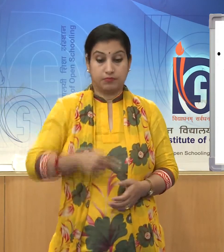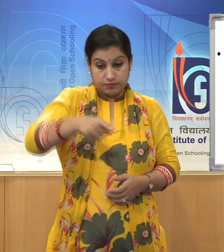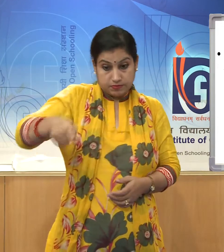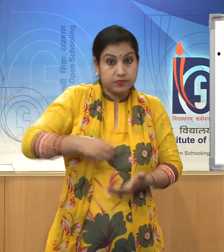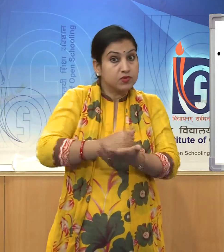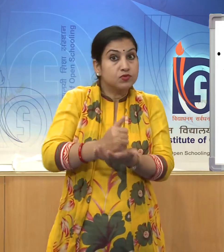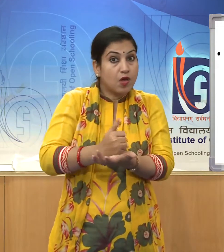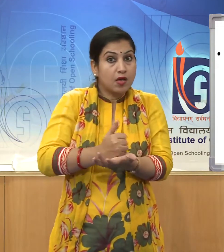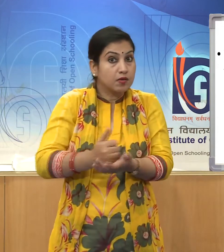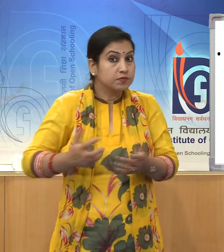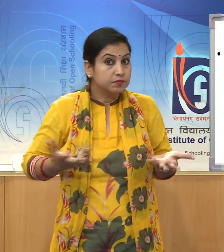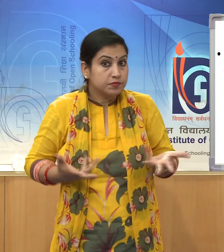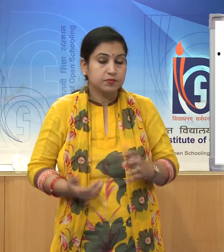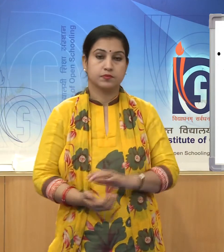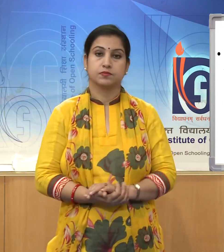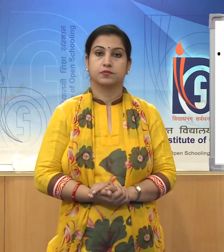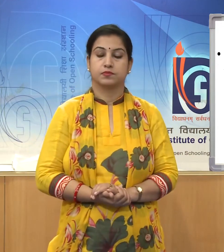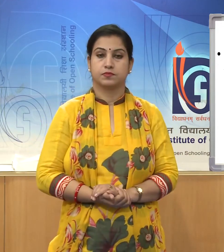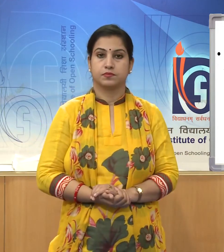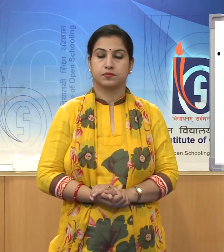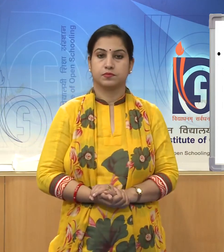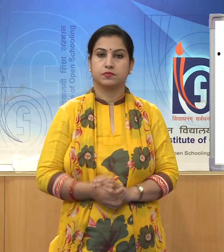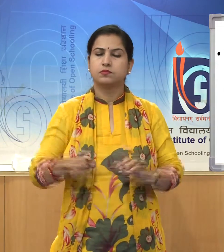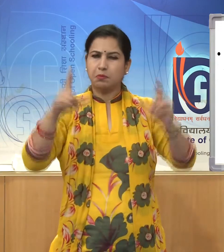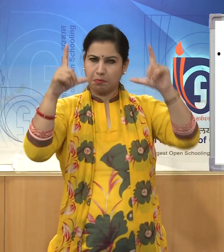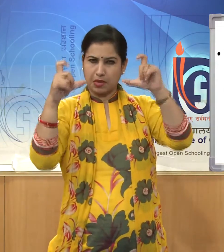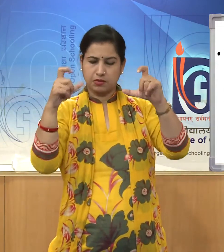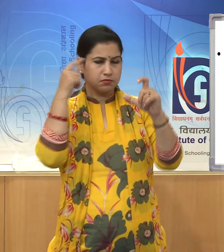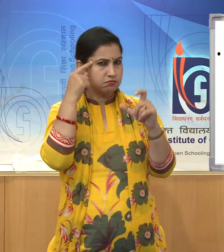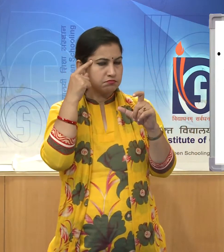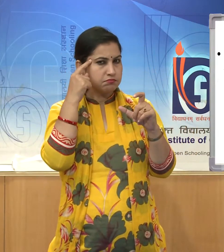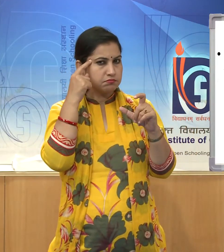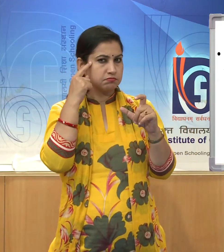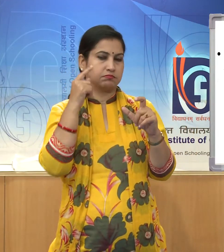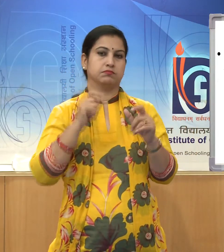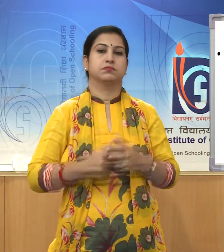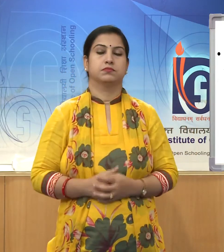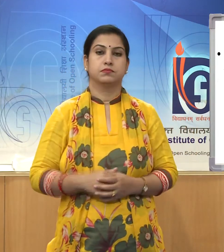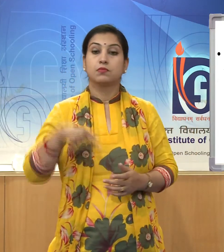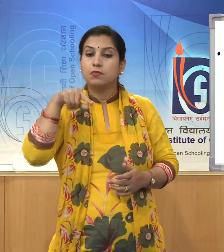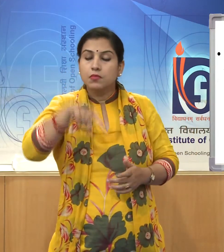They tried to give a pictured form to